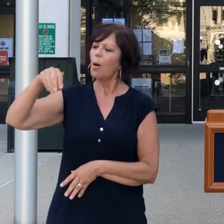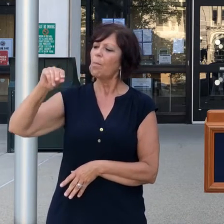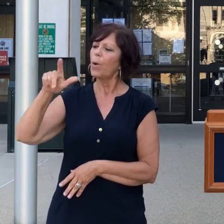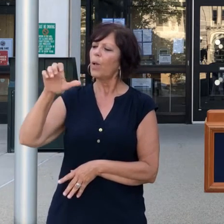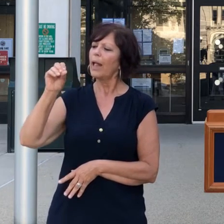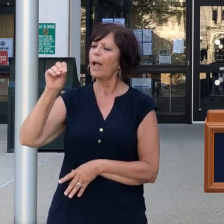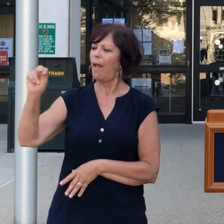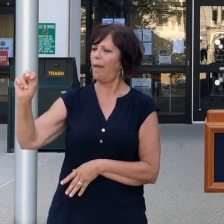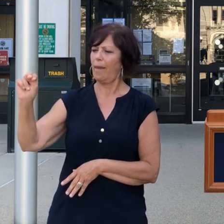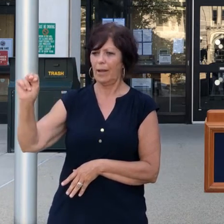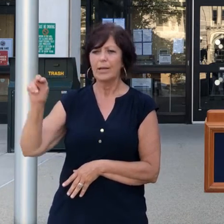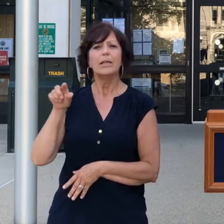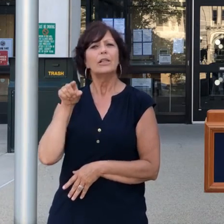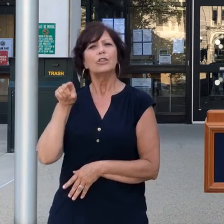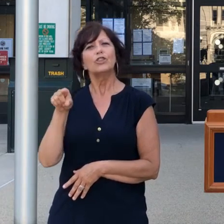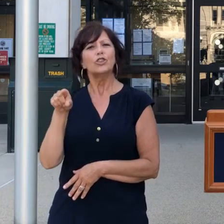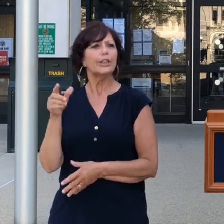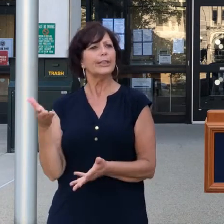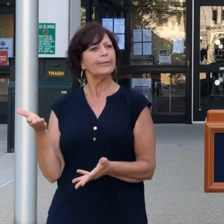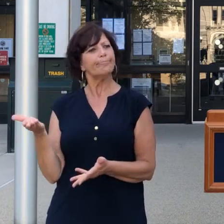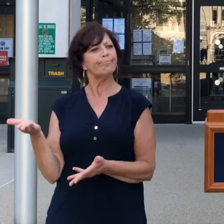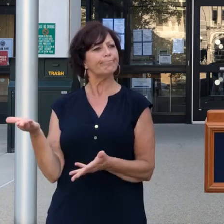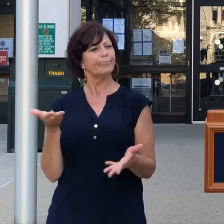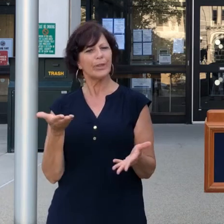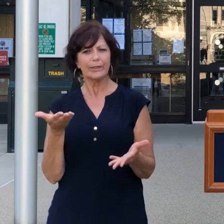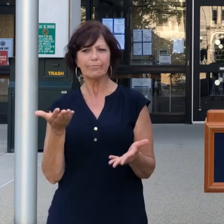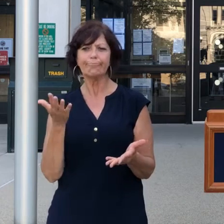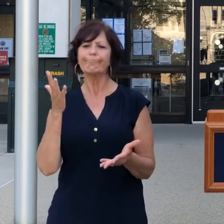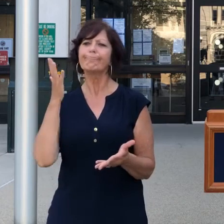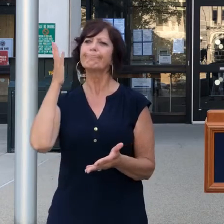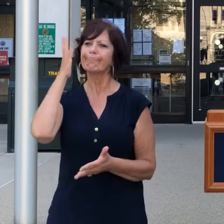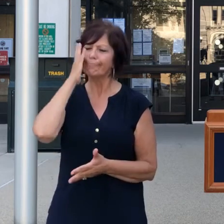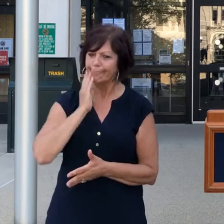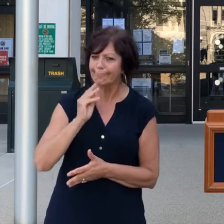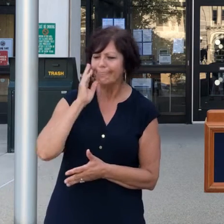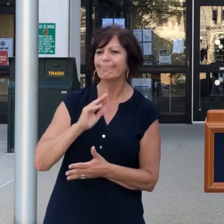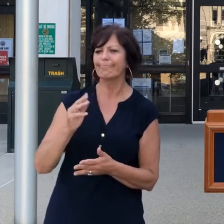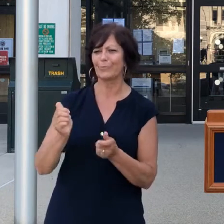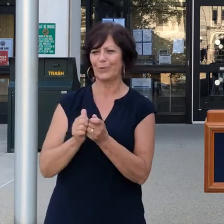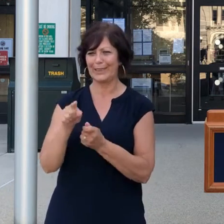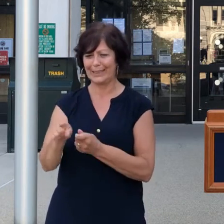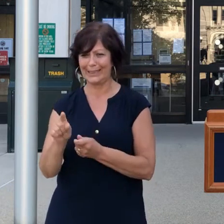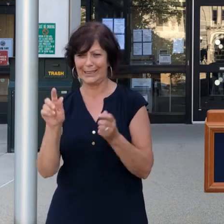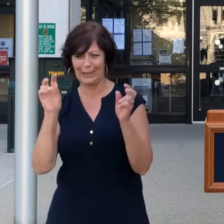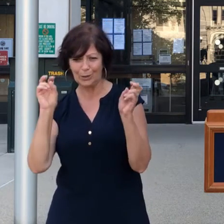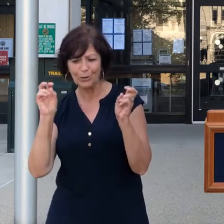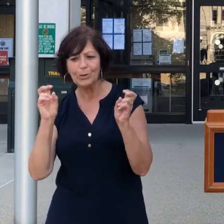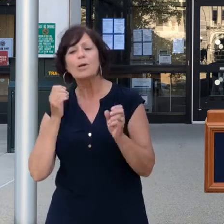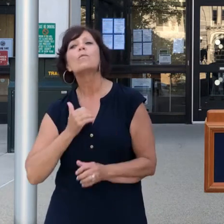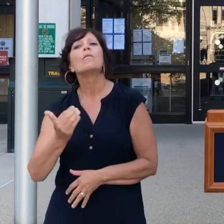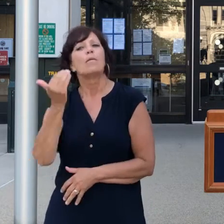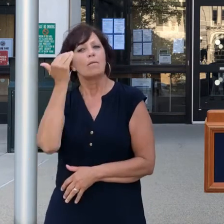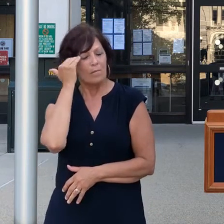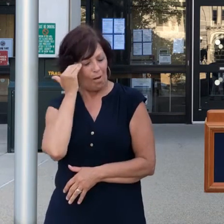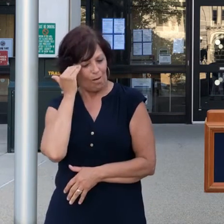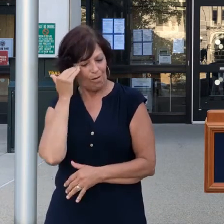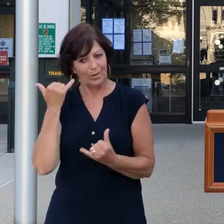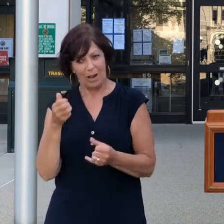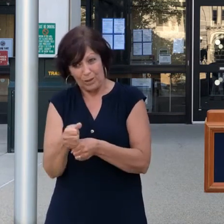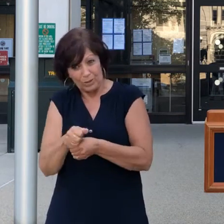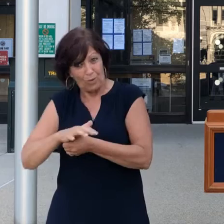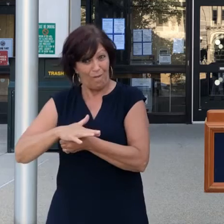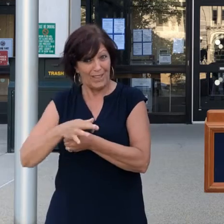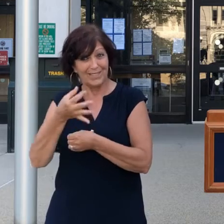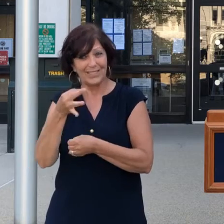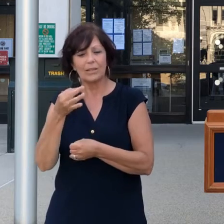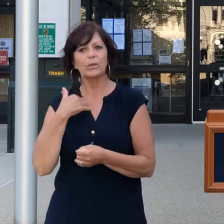to the table, so to speak, a lot of experience in dealing with these issues. We know, especially in this COVID-19 environment,